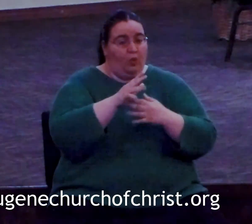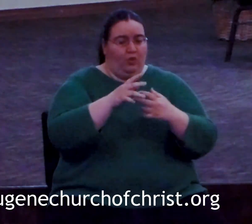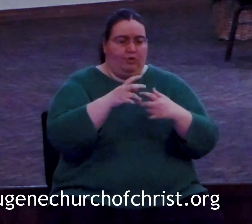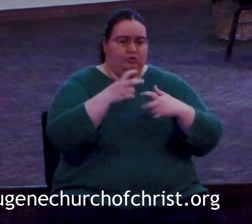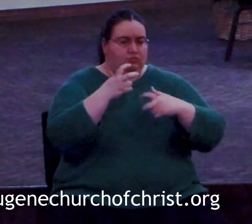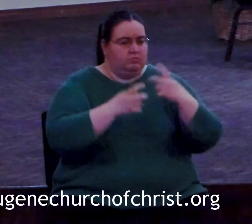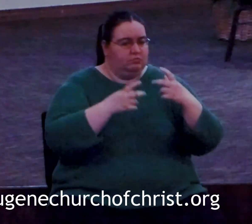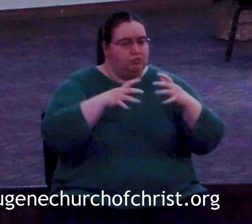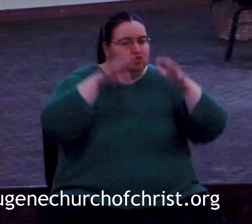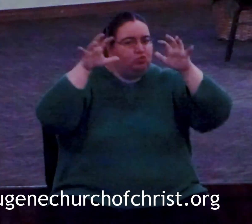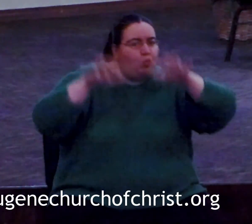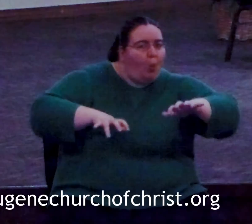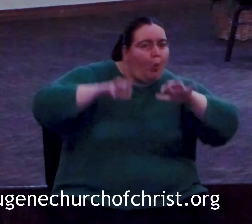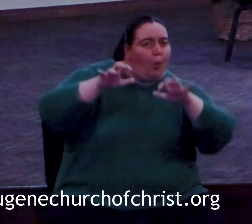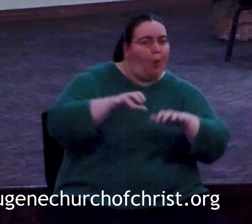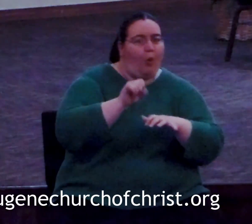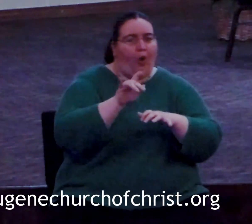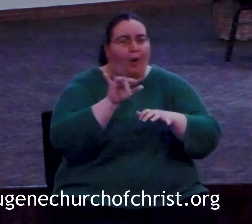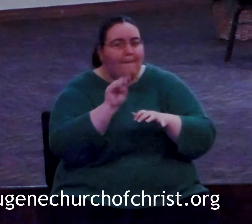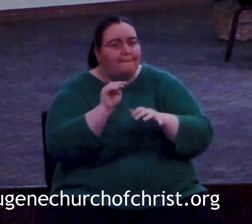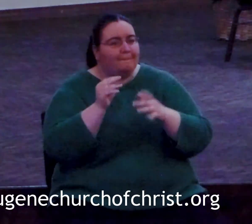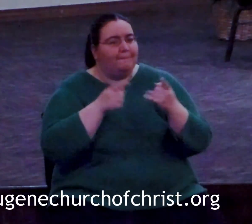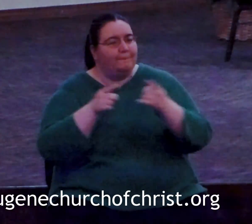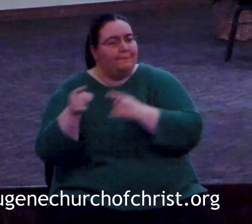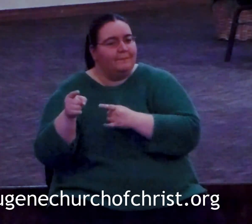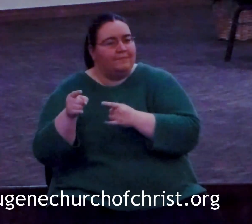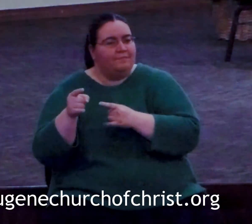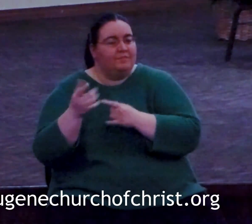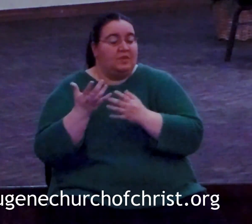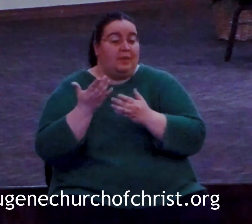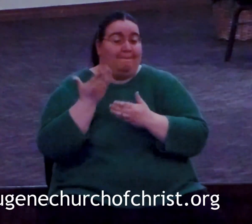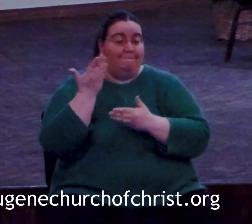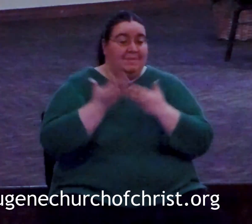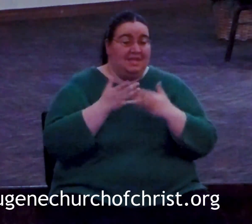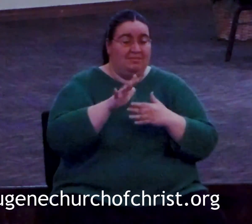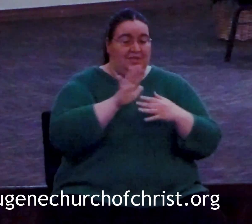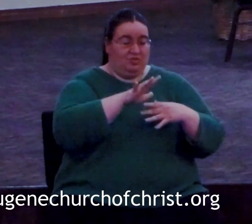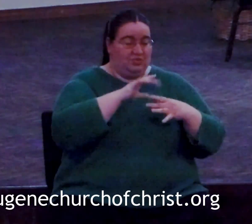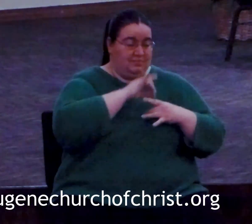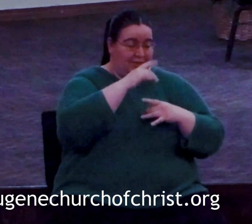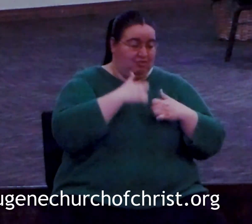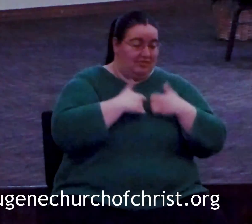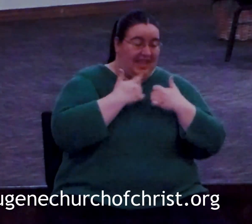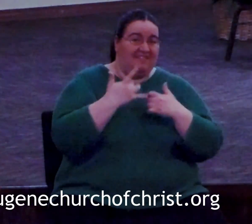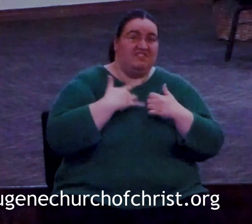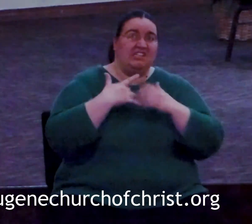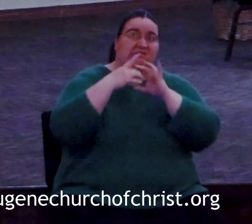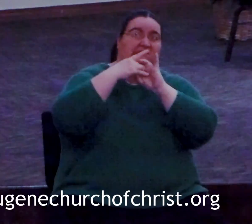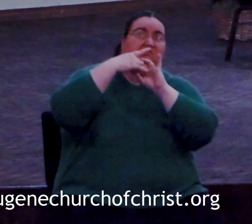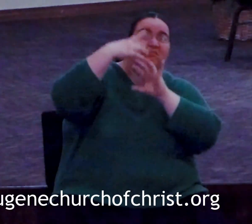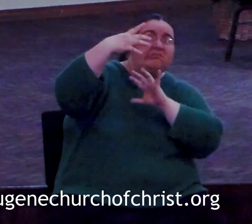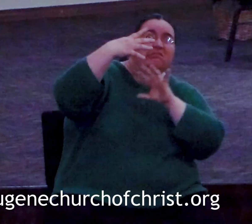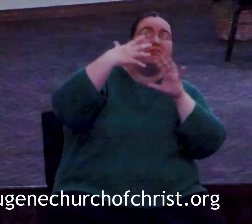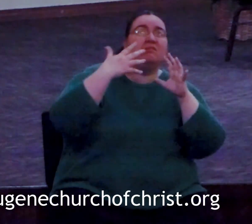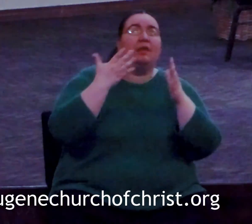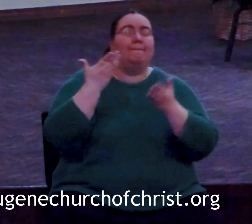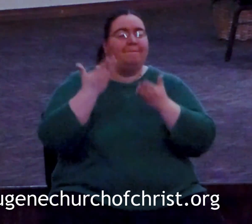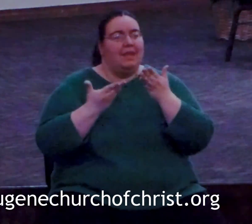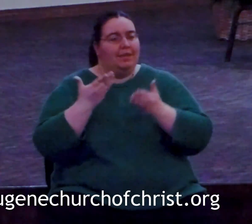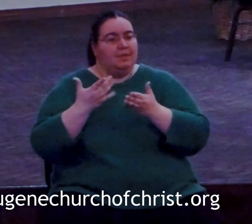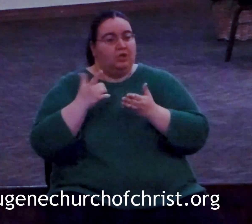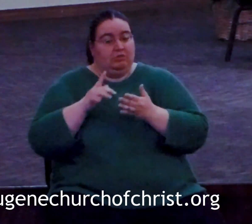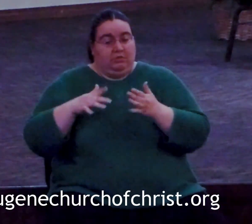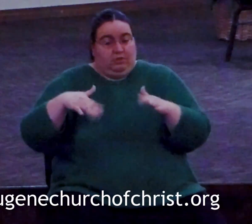whether it's something within your spiritual life that you just feel like you're not as close to God as you would like to be, if you'd like to take him on in baptism, if there's something